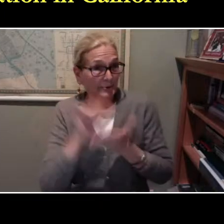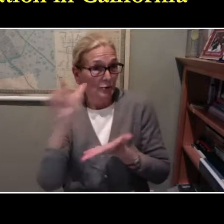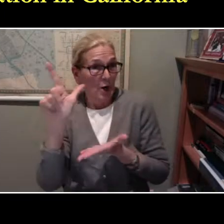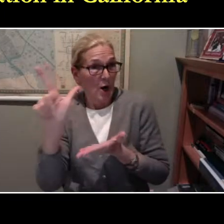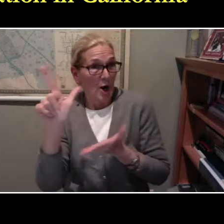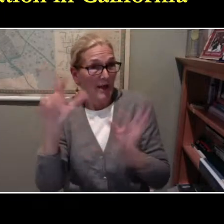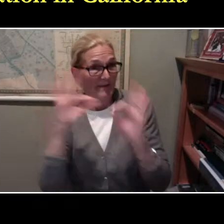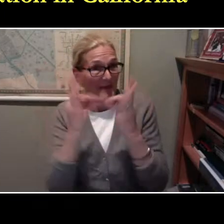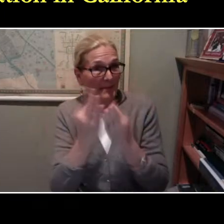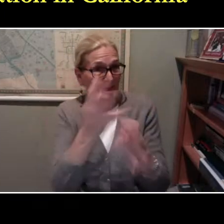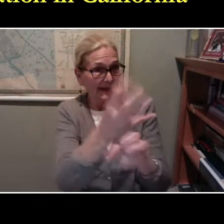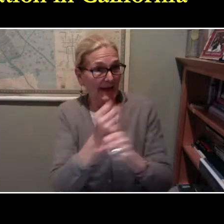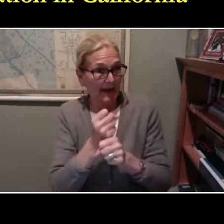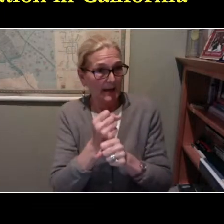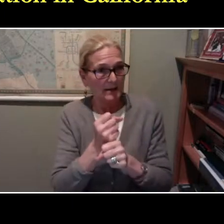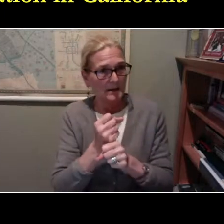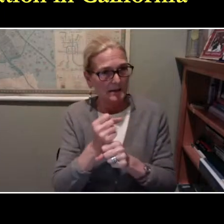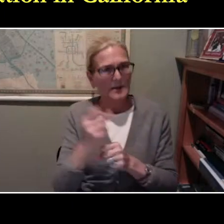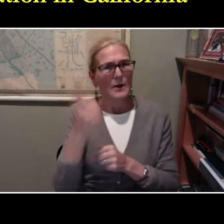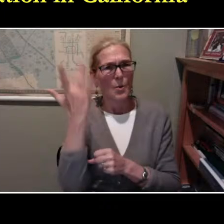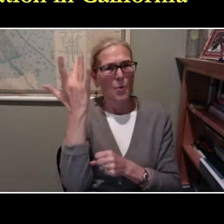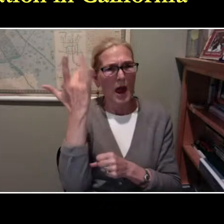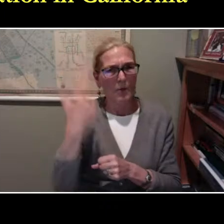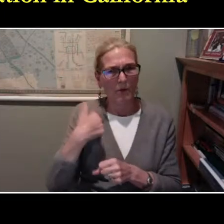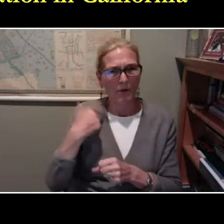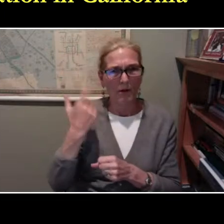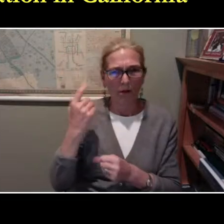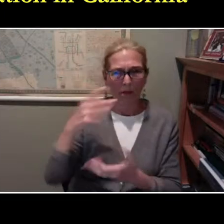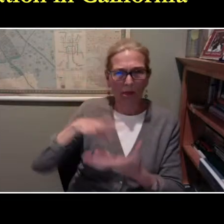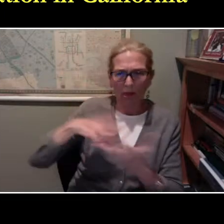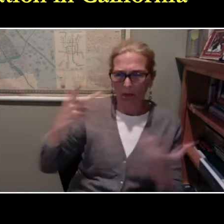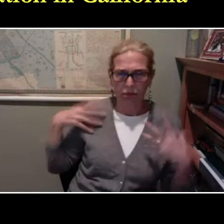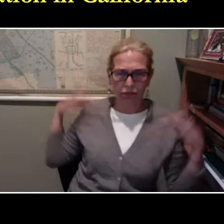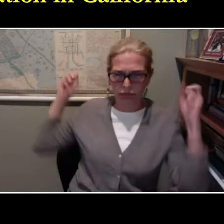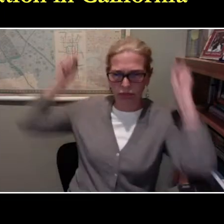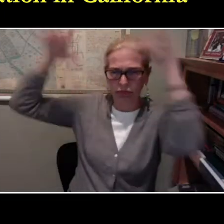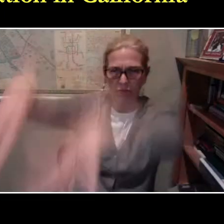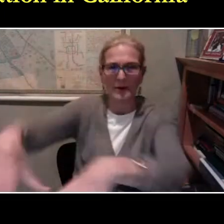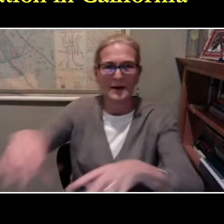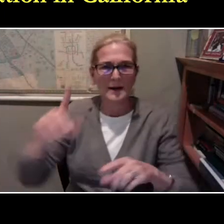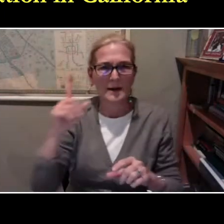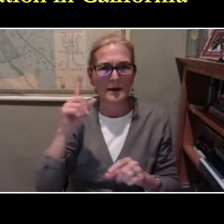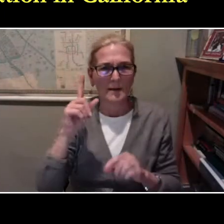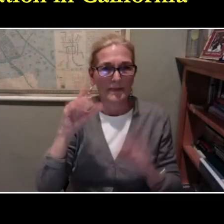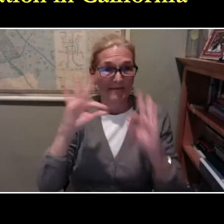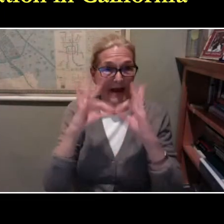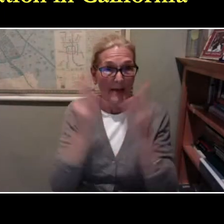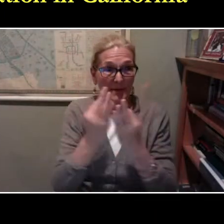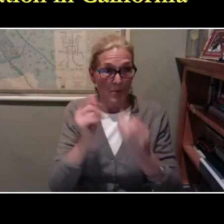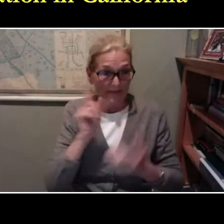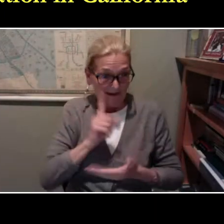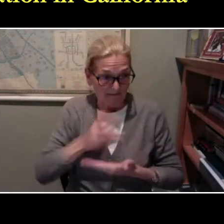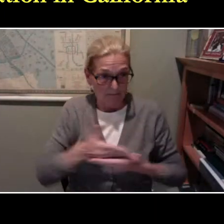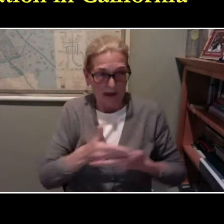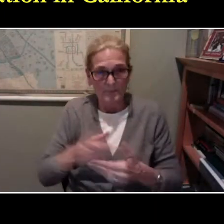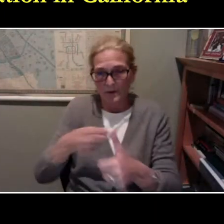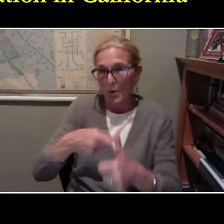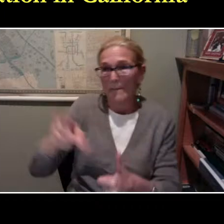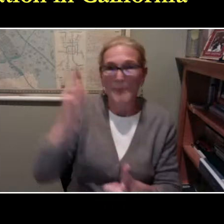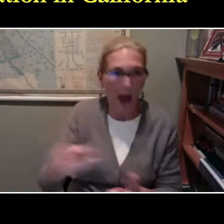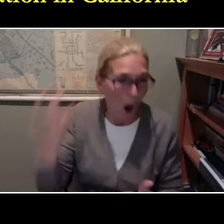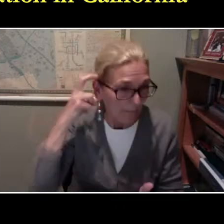or child hold you with you while you stir and you talk. And they are telling